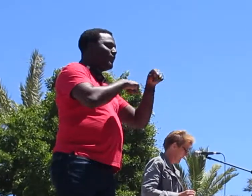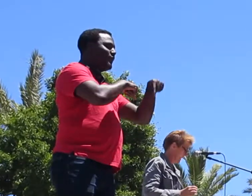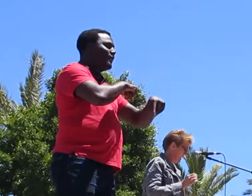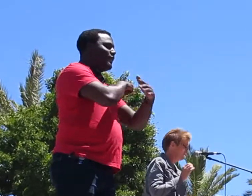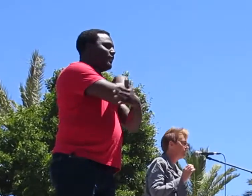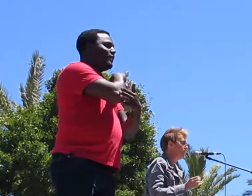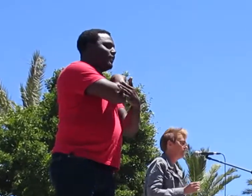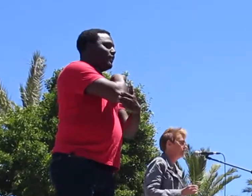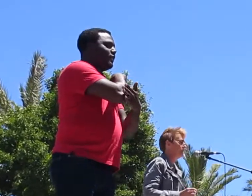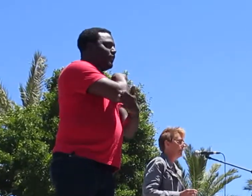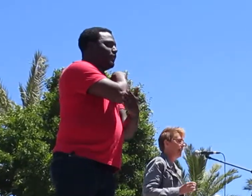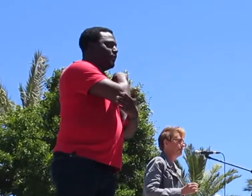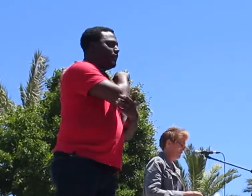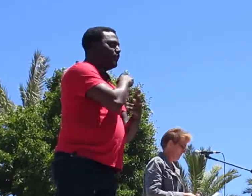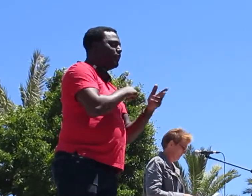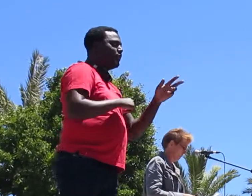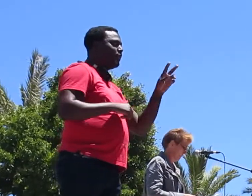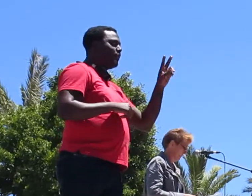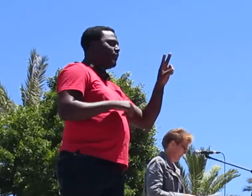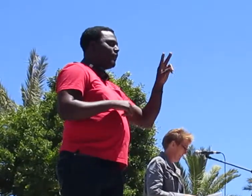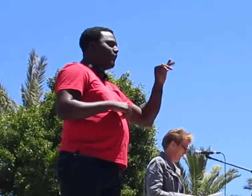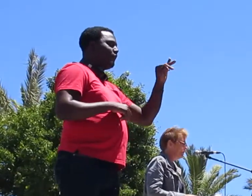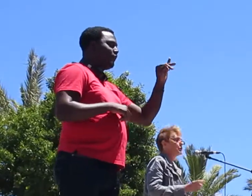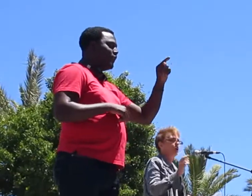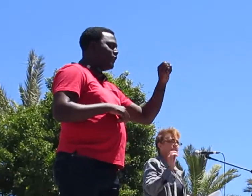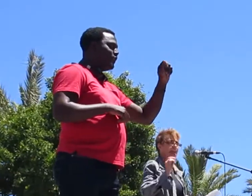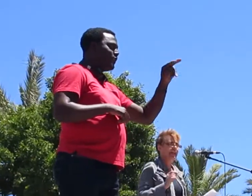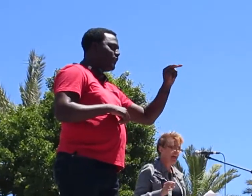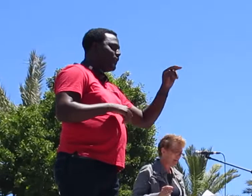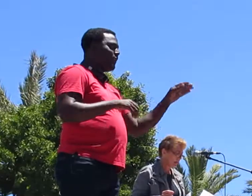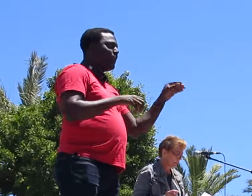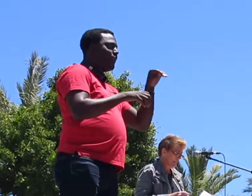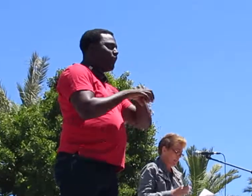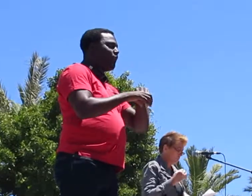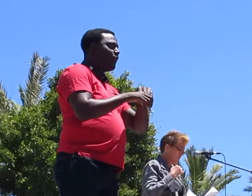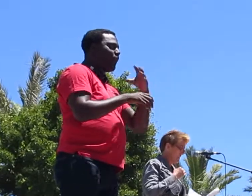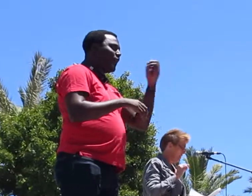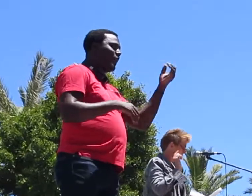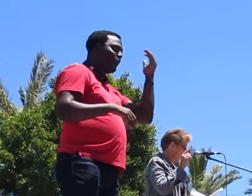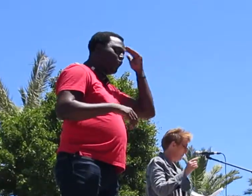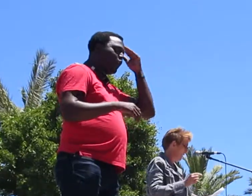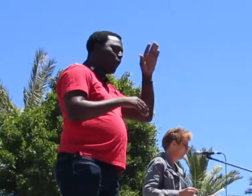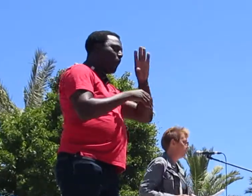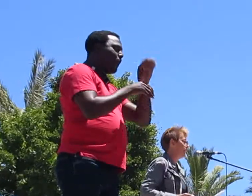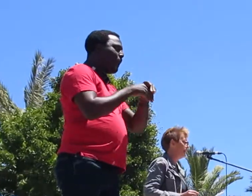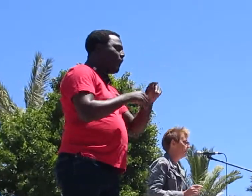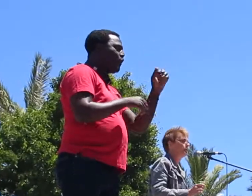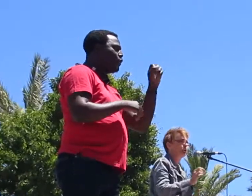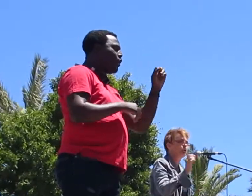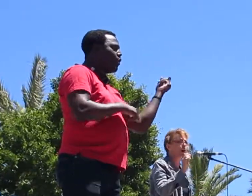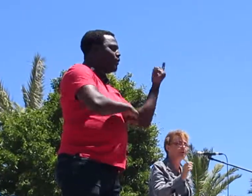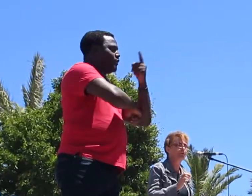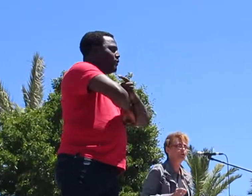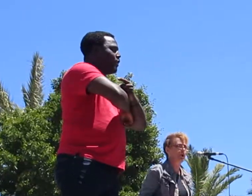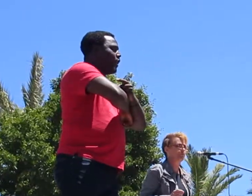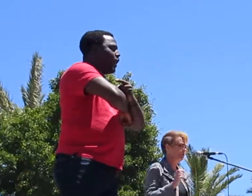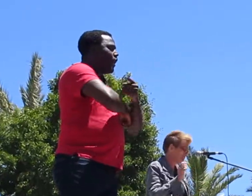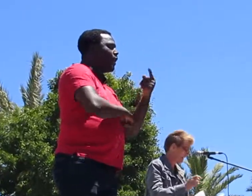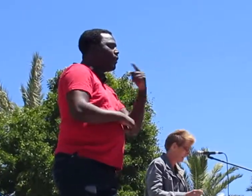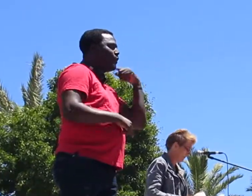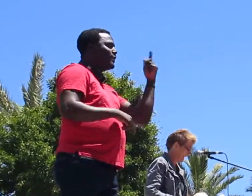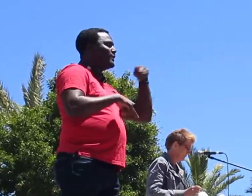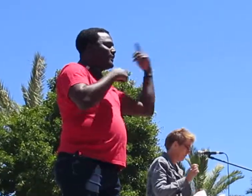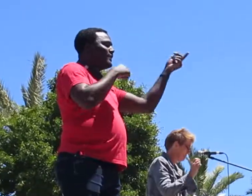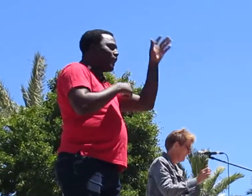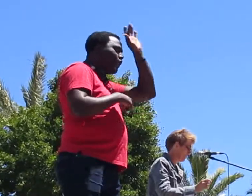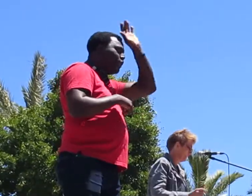vigilant, involved, and informed. So today, we shout out a reminder to Donald Trump, to